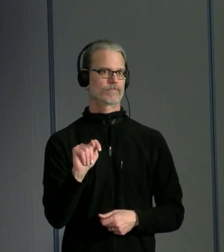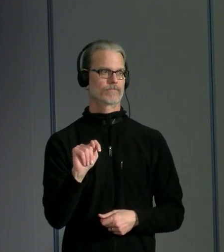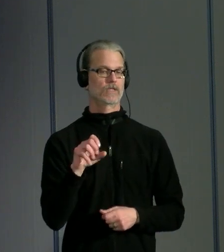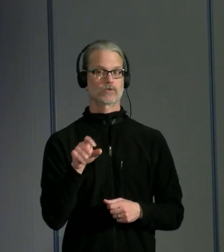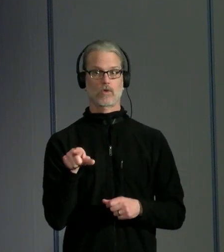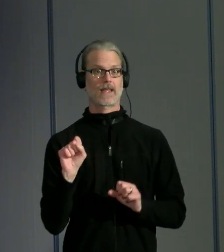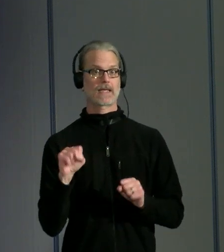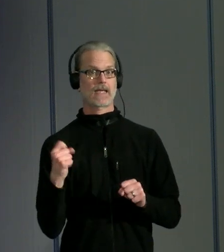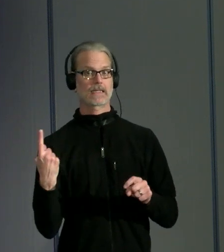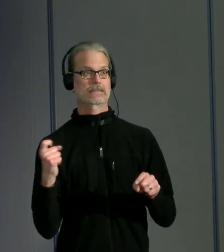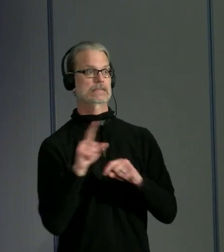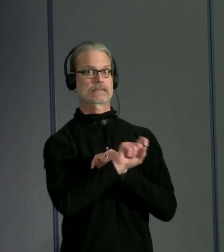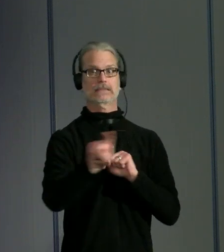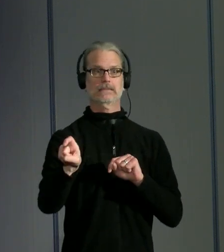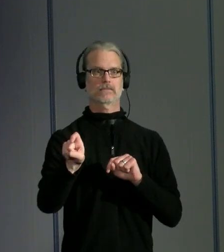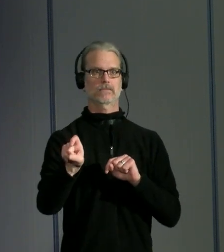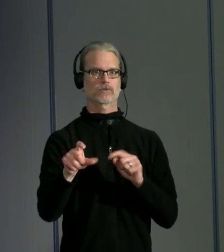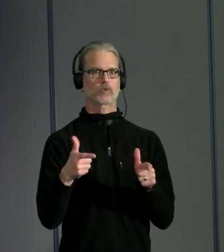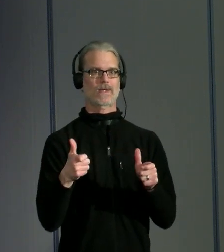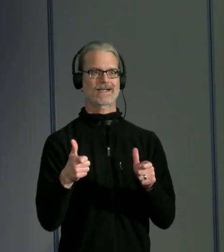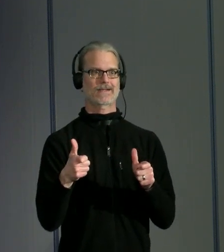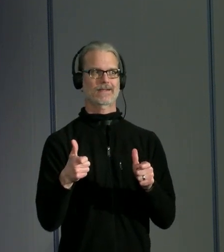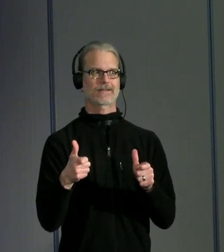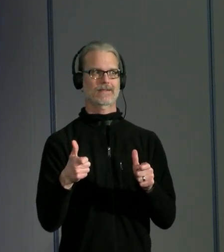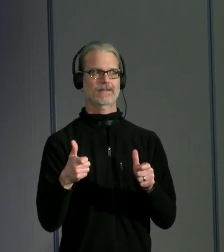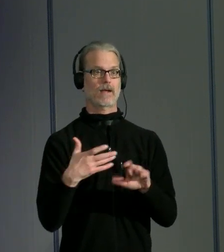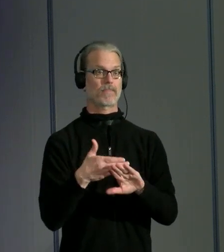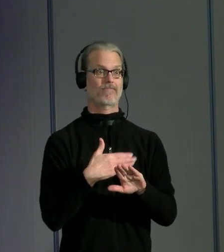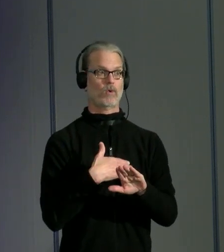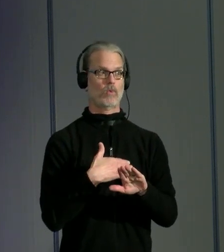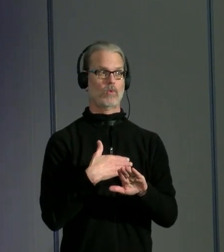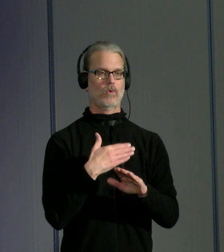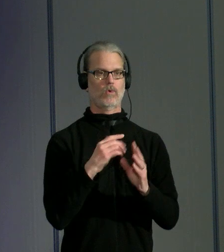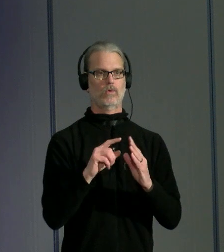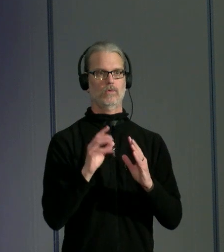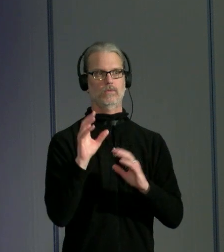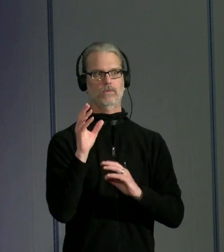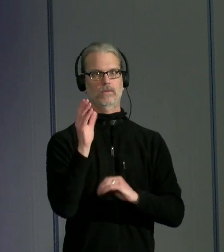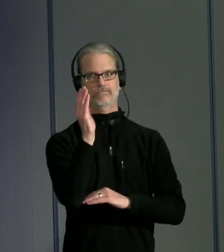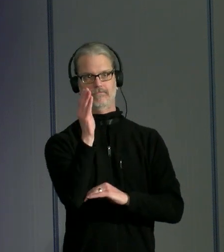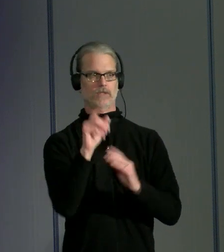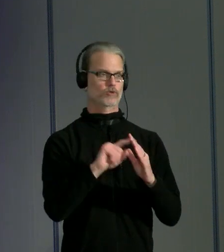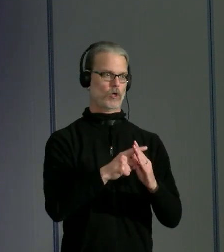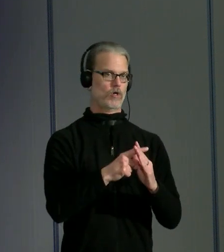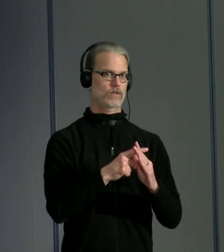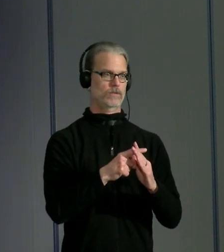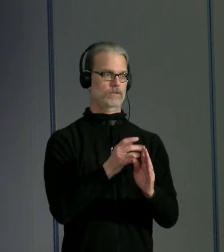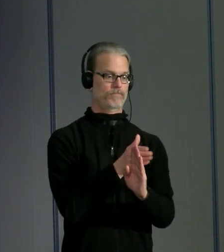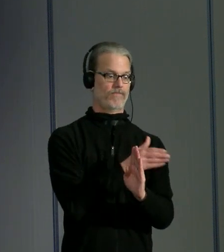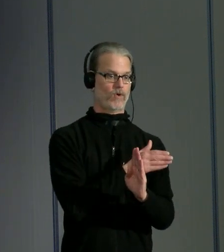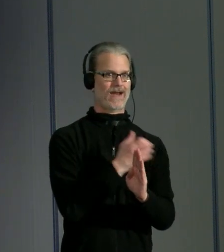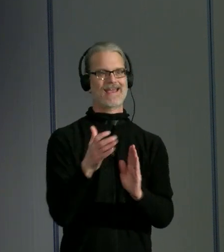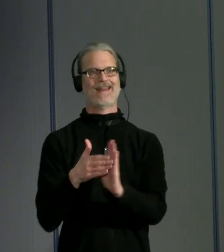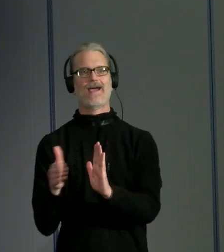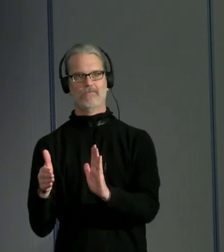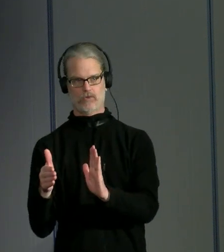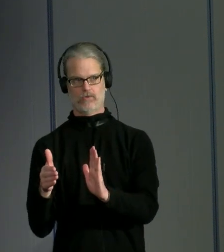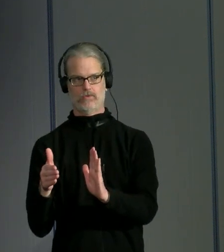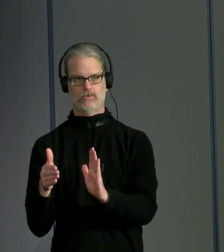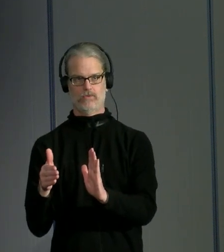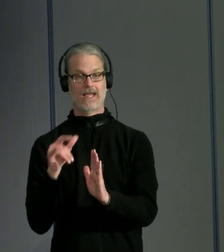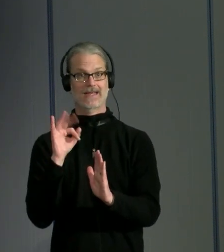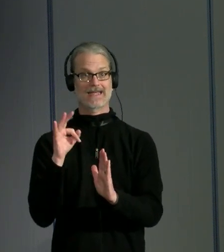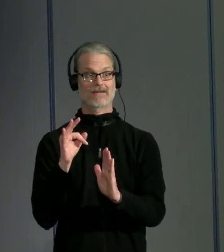them to get there very quickly, right before the session, right after. And if they were to have an urgent